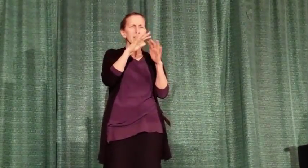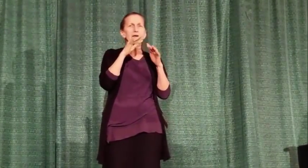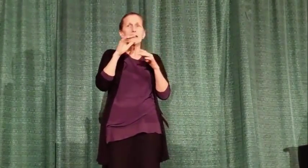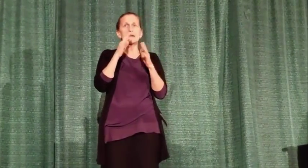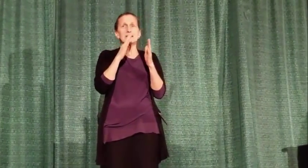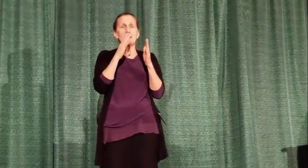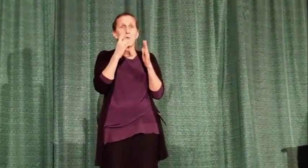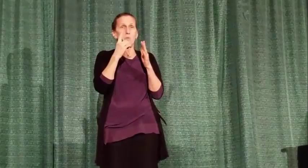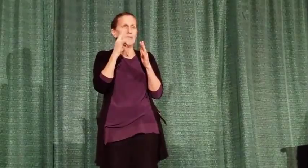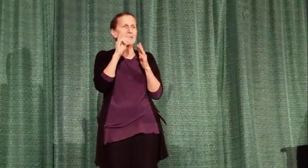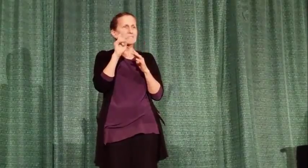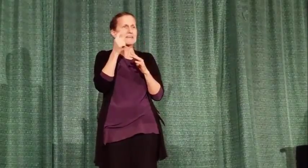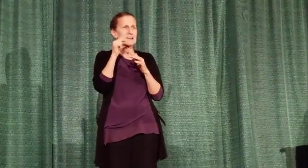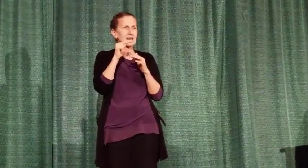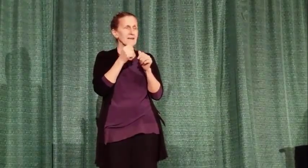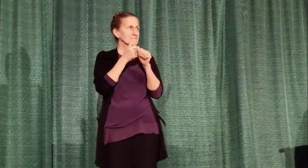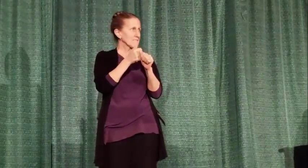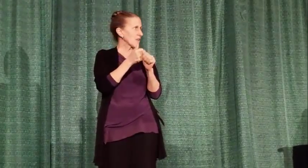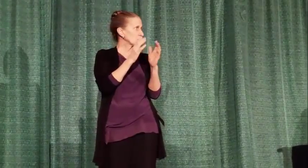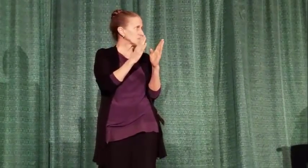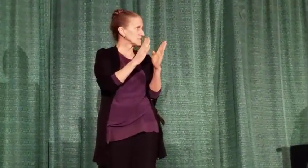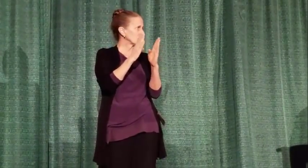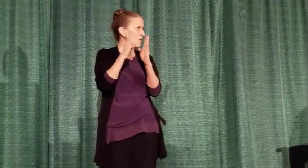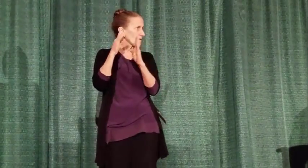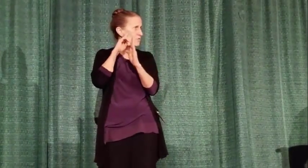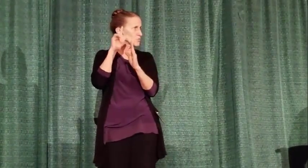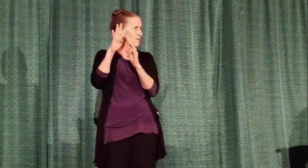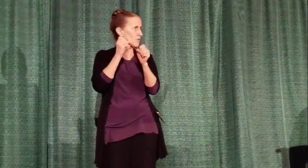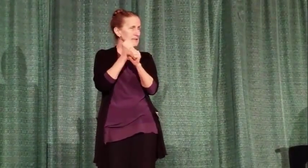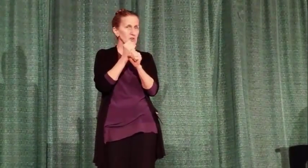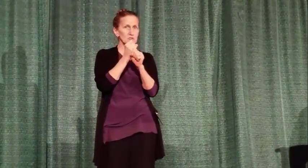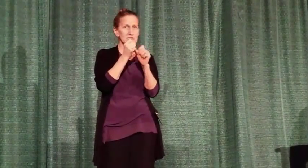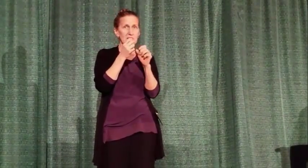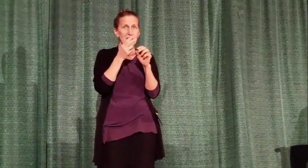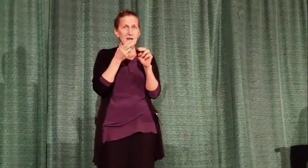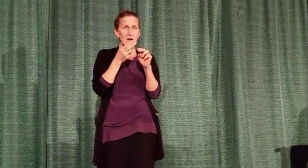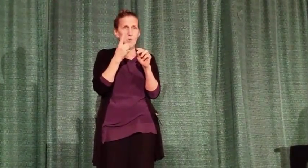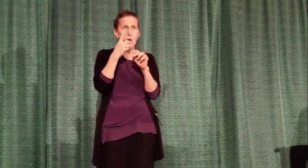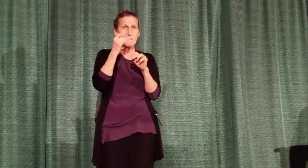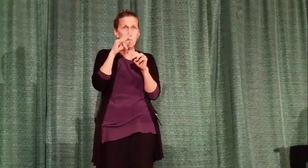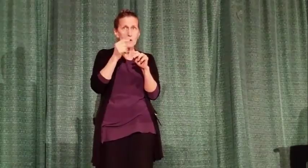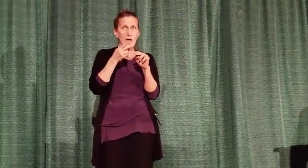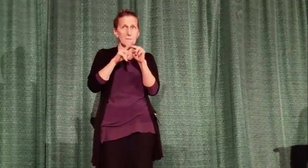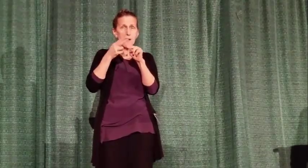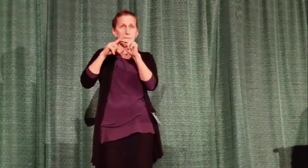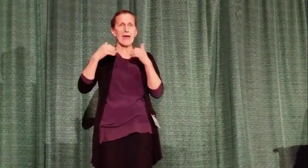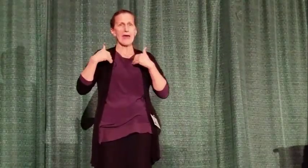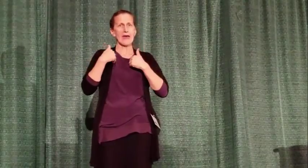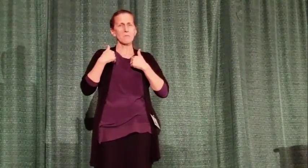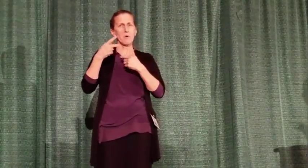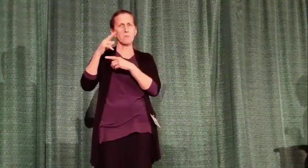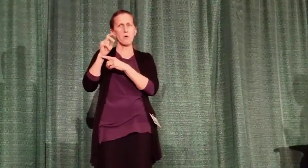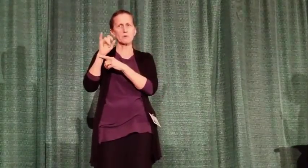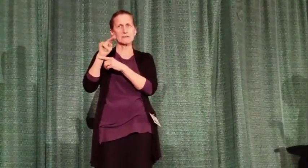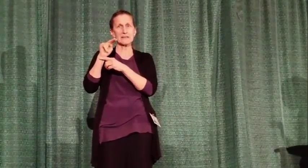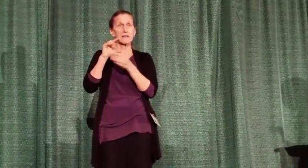every point, followed for over the an average of 24 years, as they went up for 1 point up of increasing the animal protein, heart attack rates